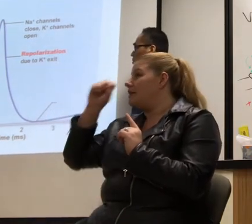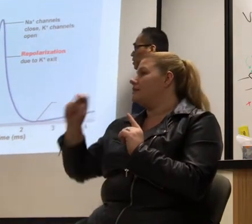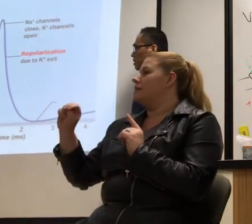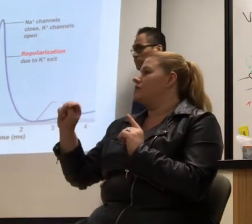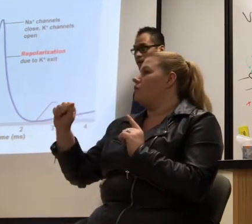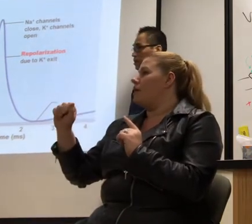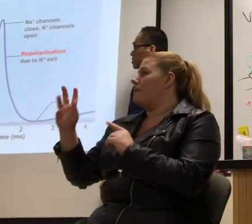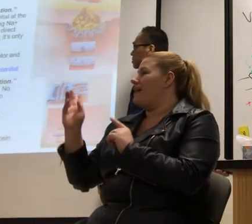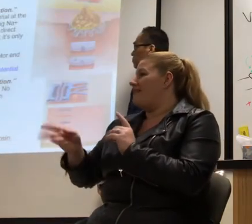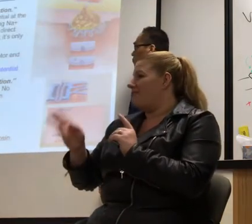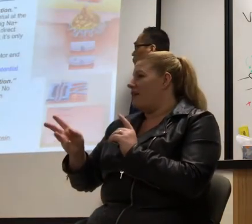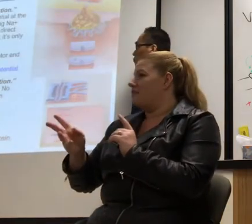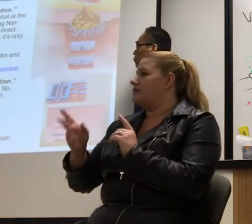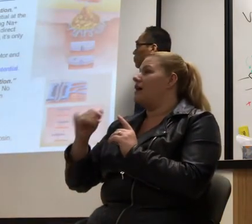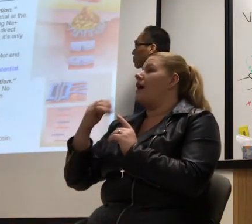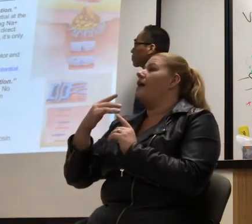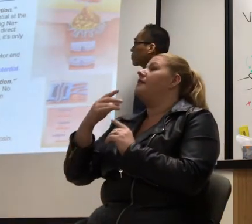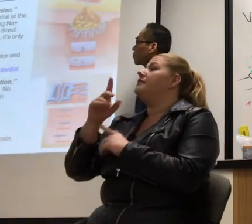potassium efflux.